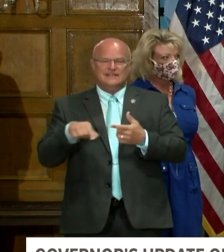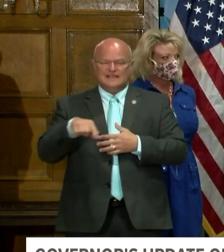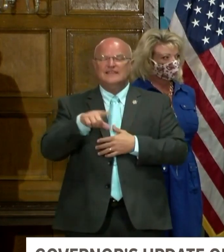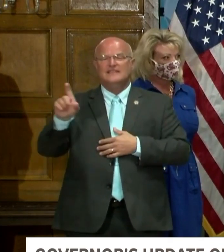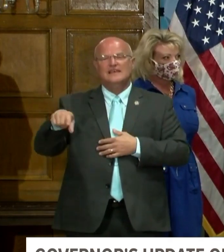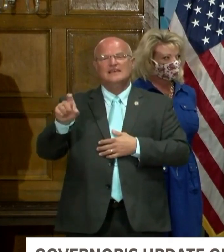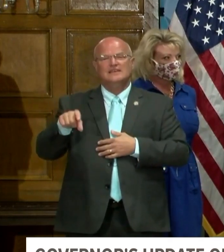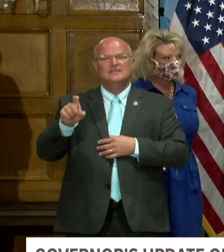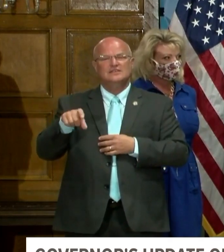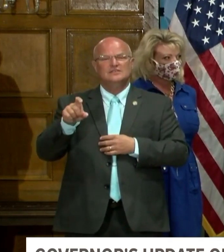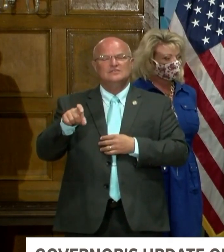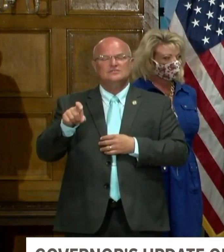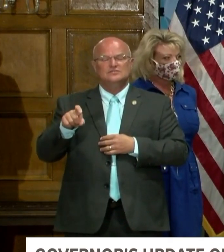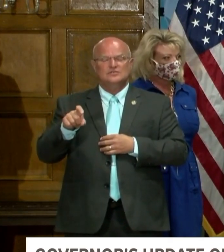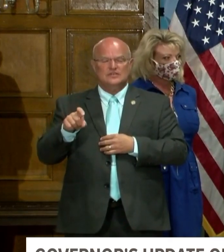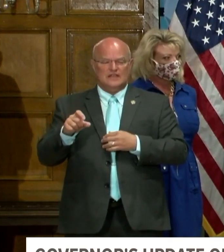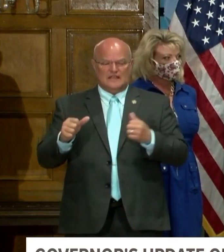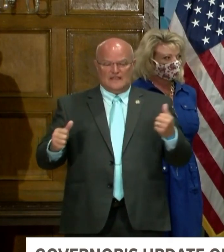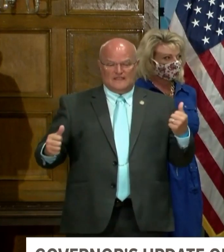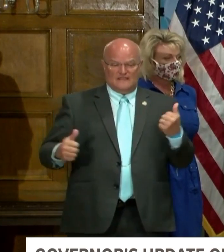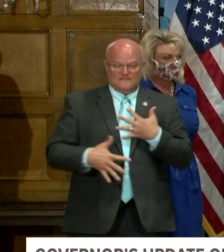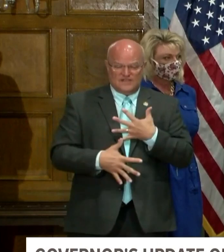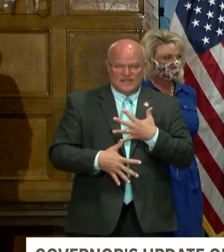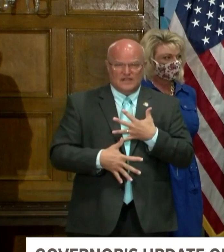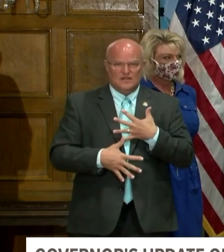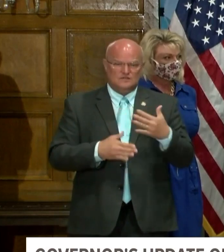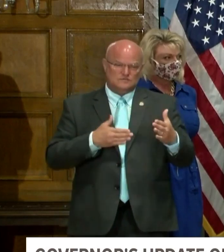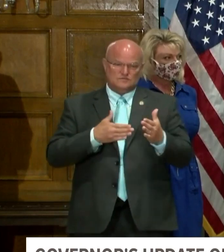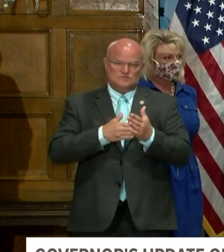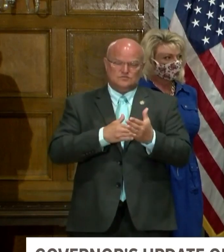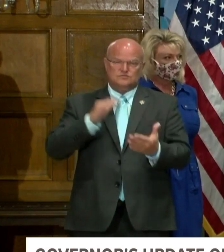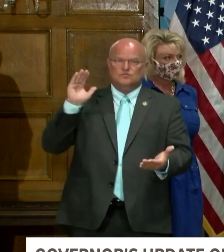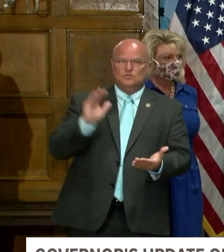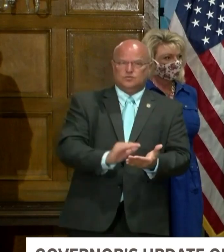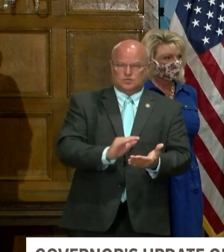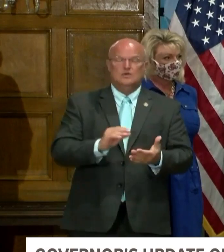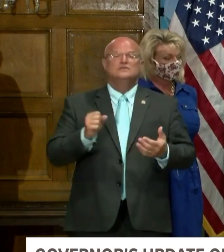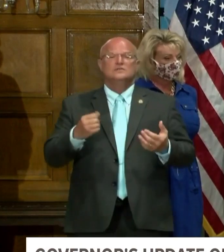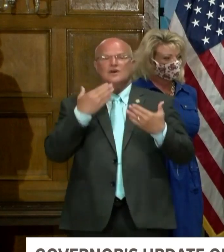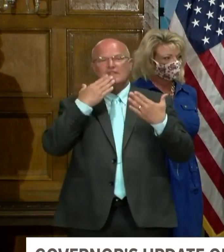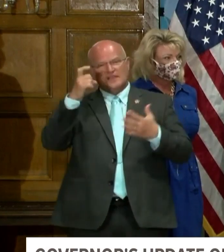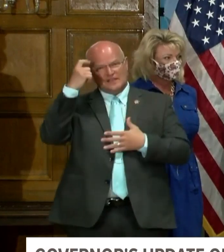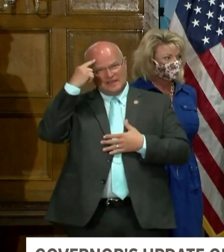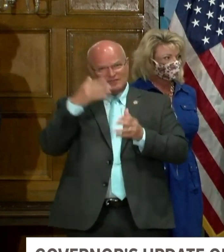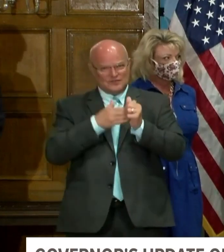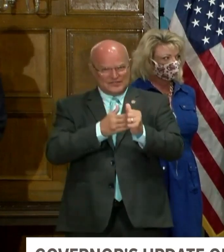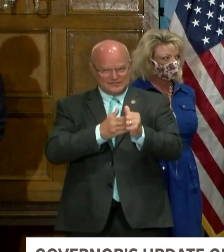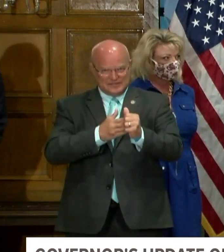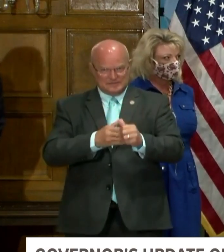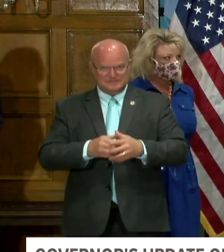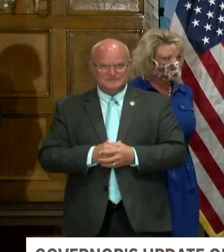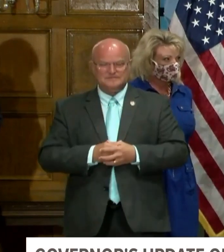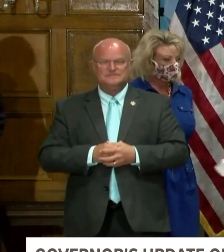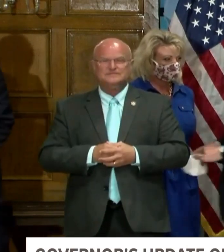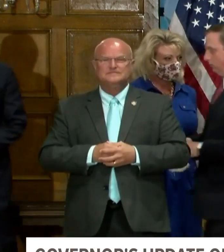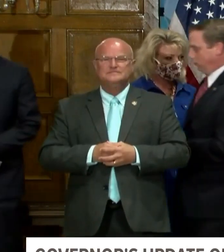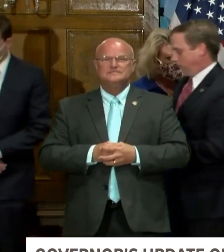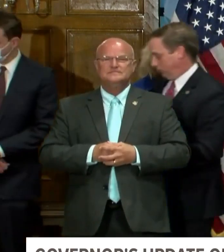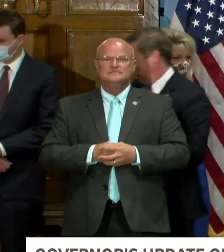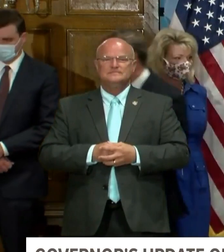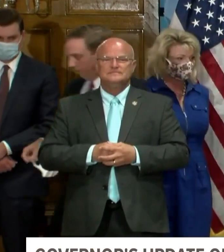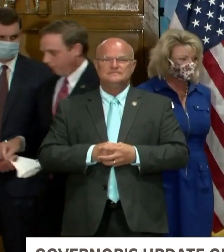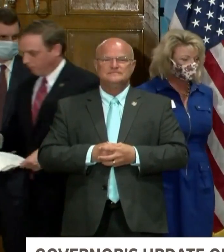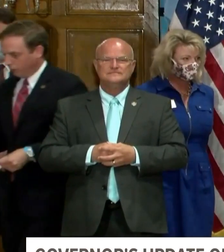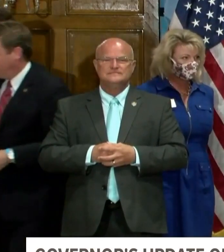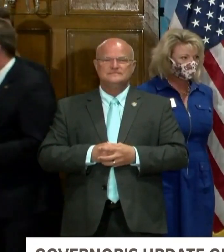they should, the fear of litigation should be minimized. And with that, thank you, Governor, for your leadership. Senator Hendrick.